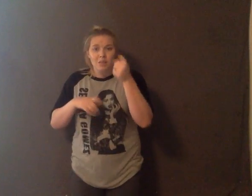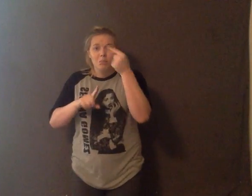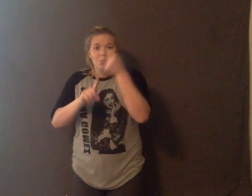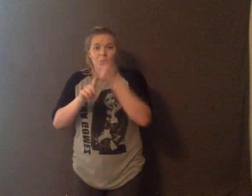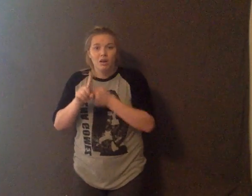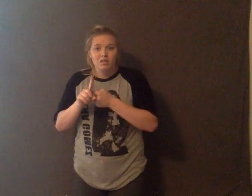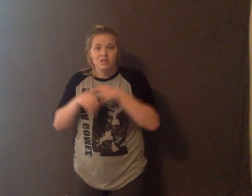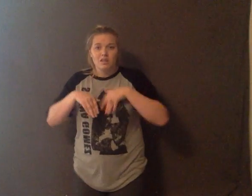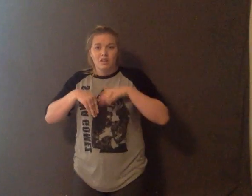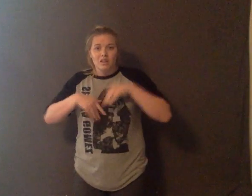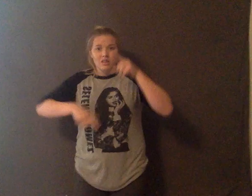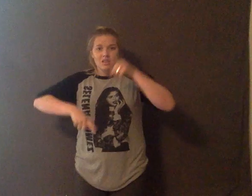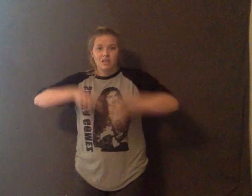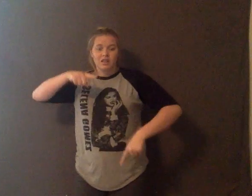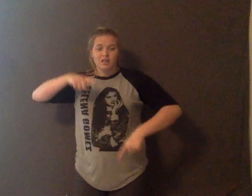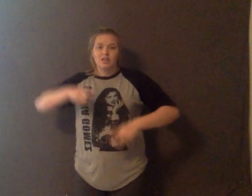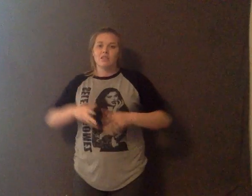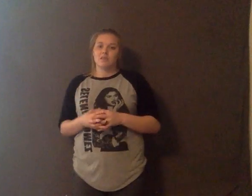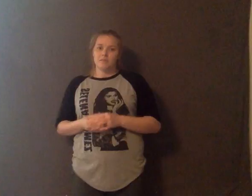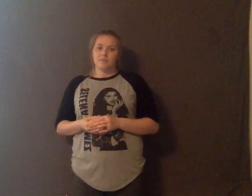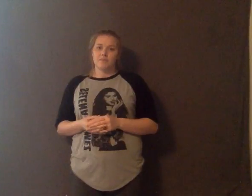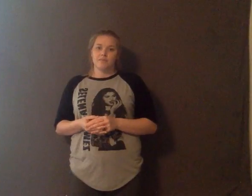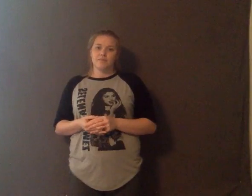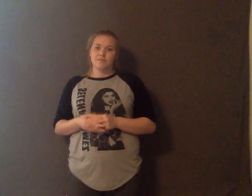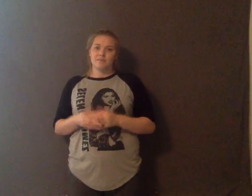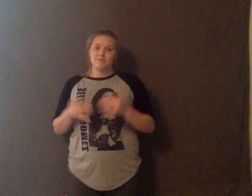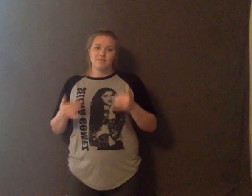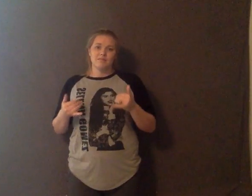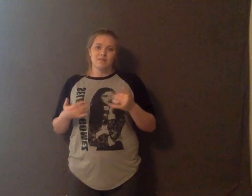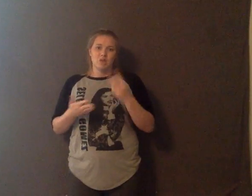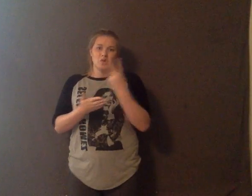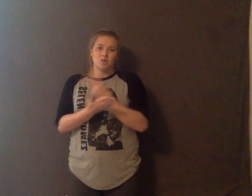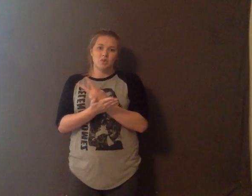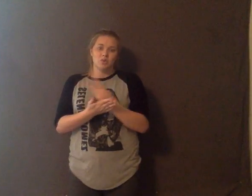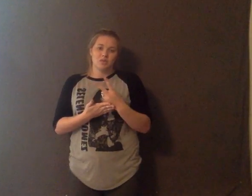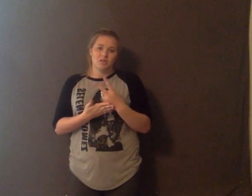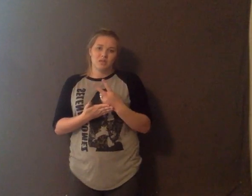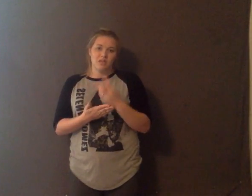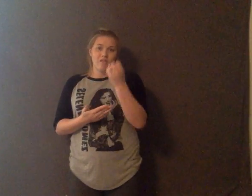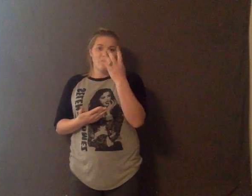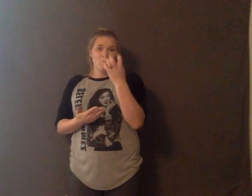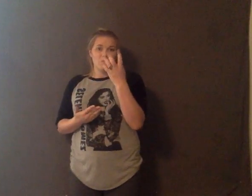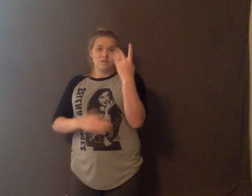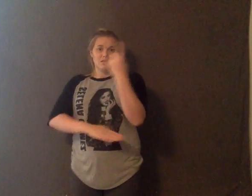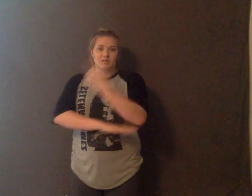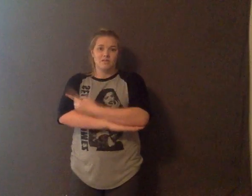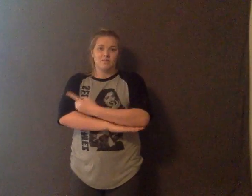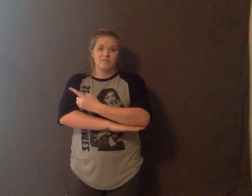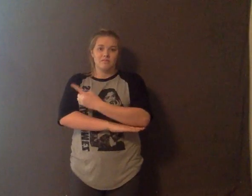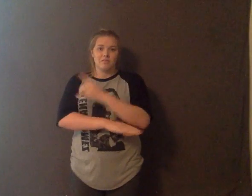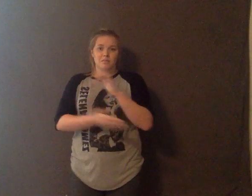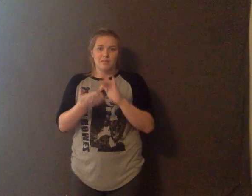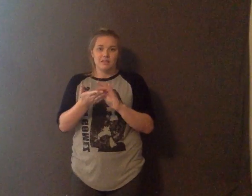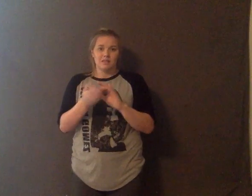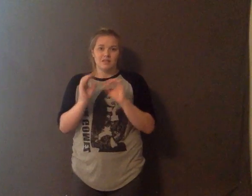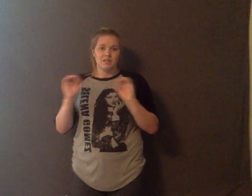breathe. And now in 2 weeks' time, 14 days, I'm off my medication, and I